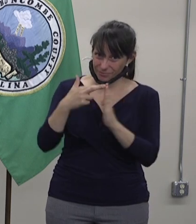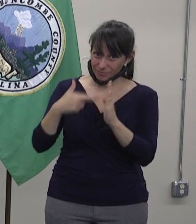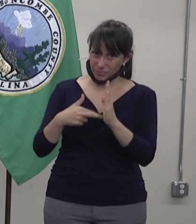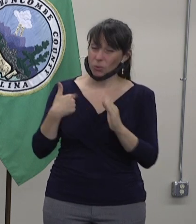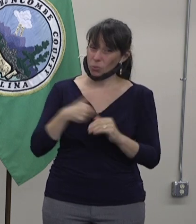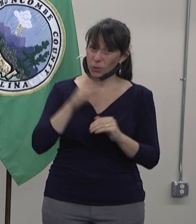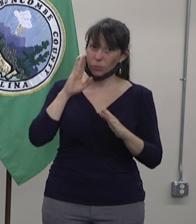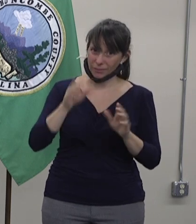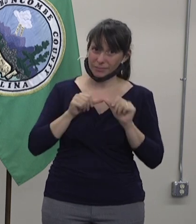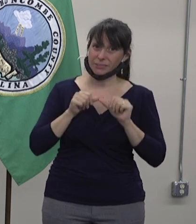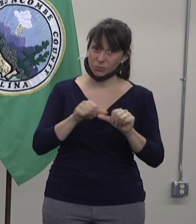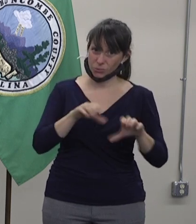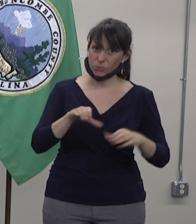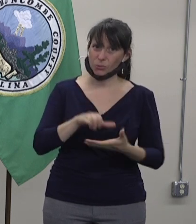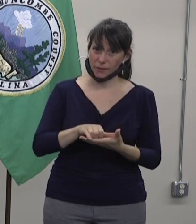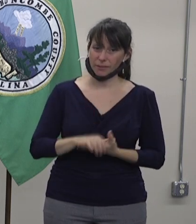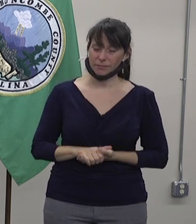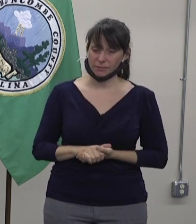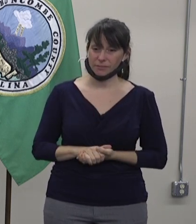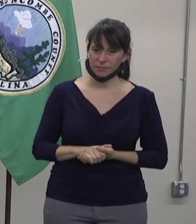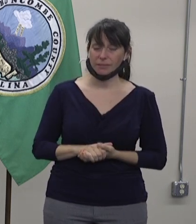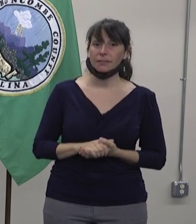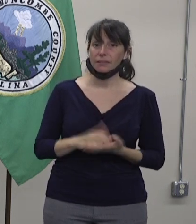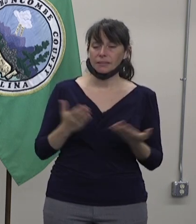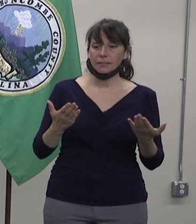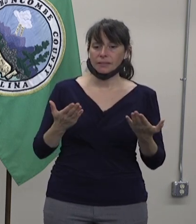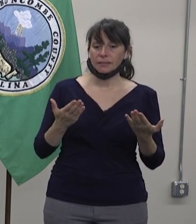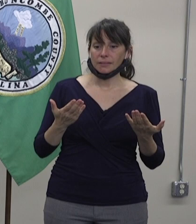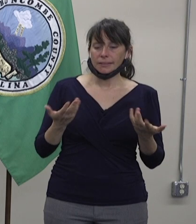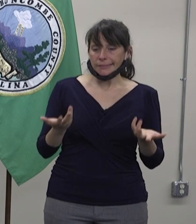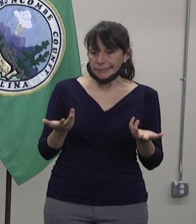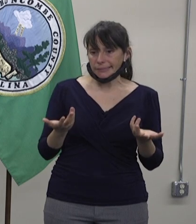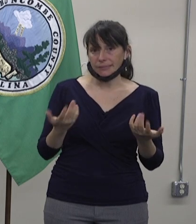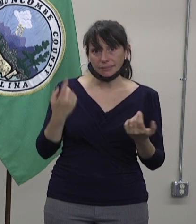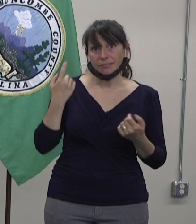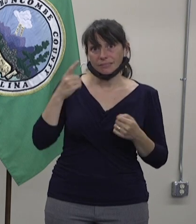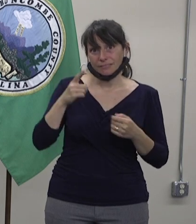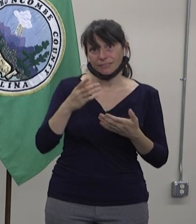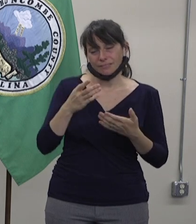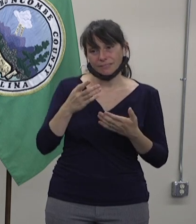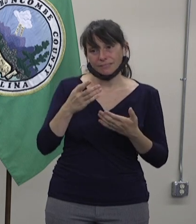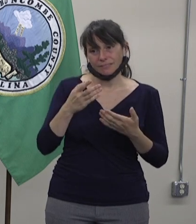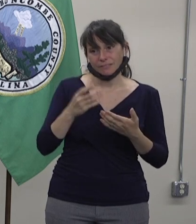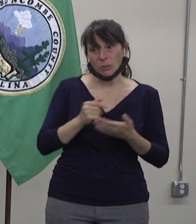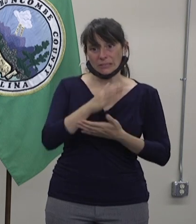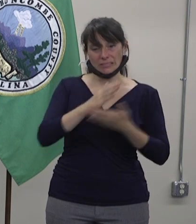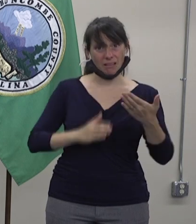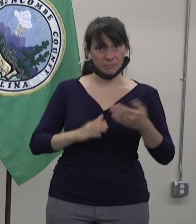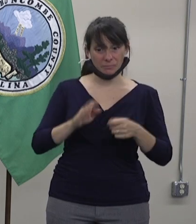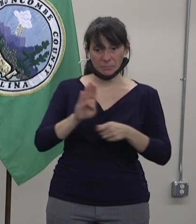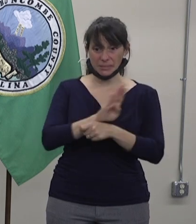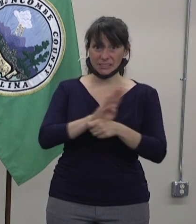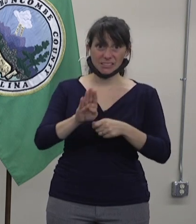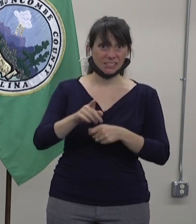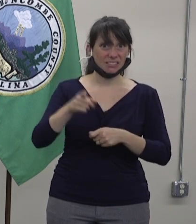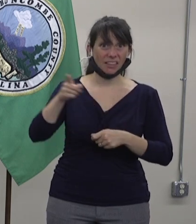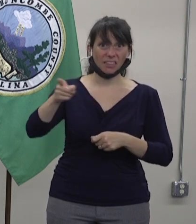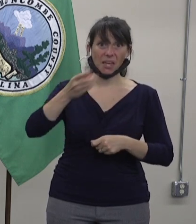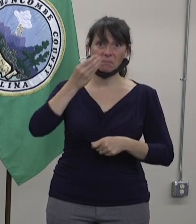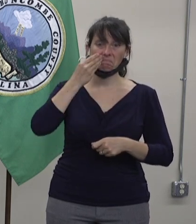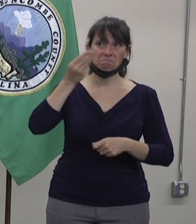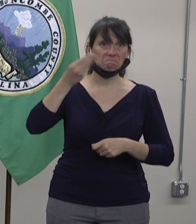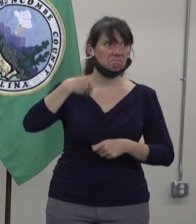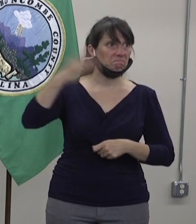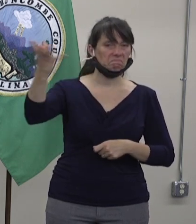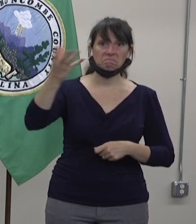efforts. However, we also see that for some businesses that are flagrantly violating these public safety